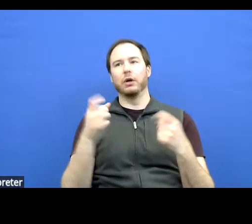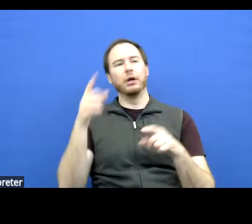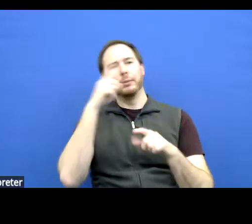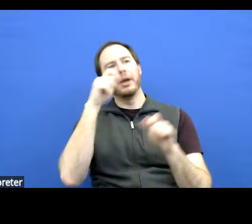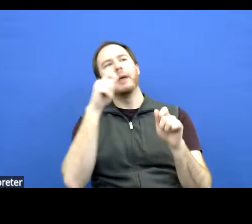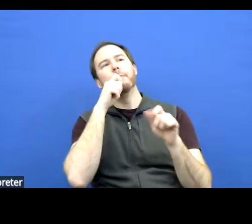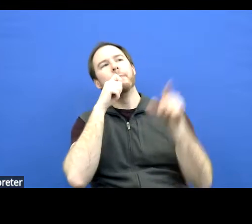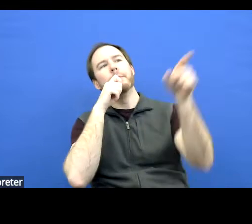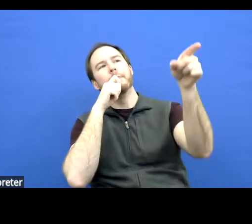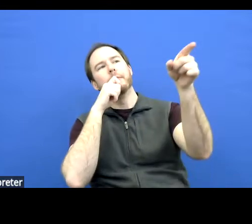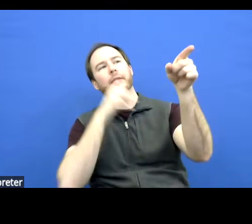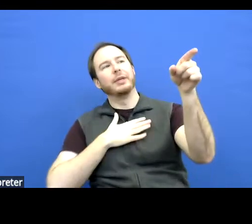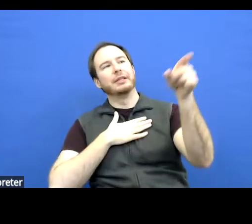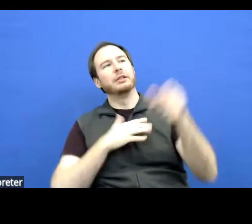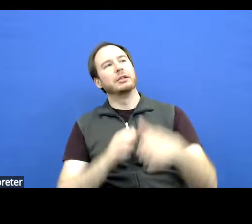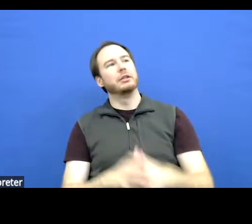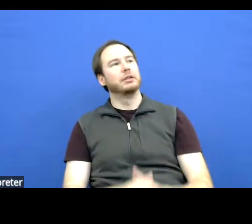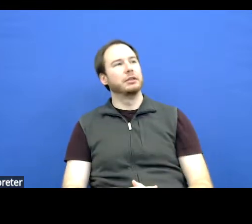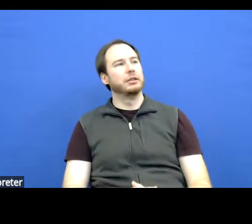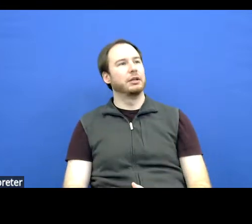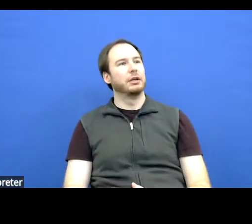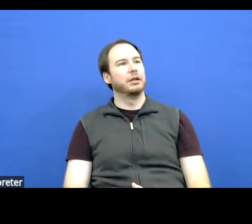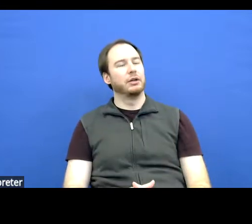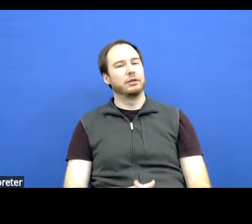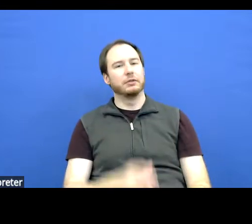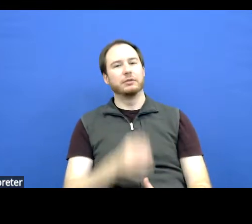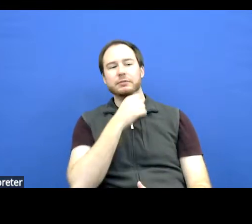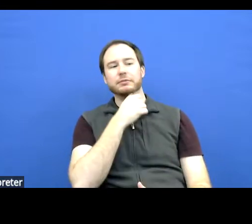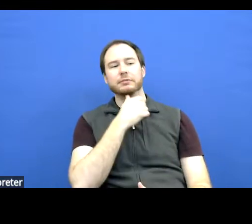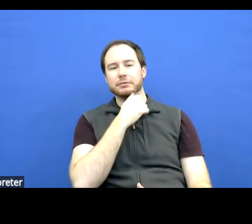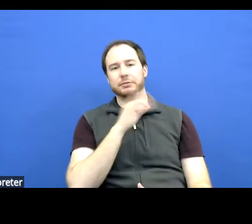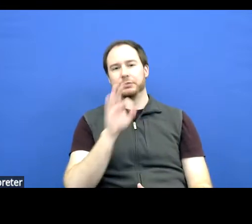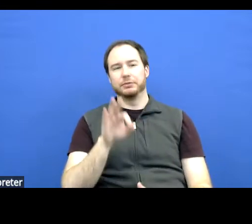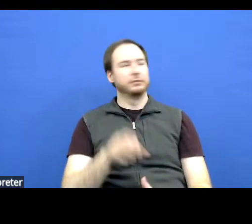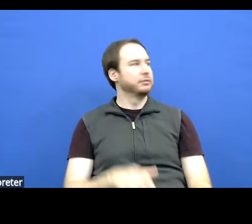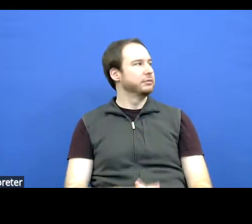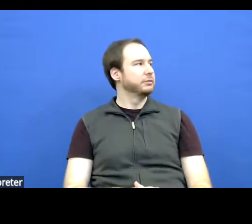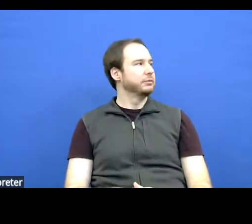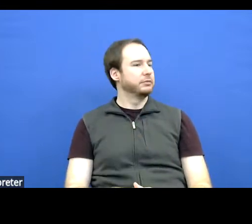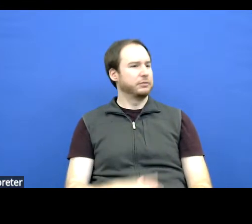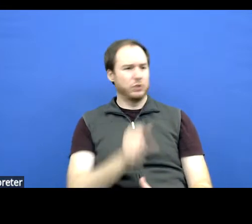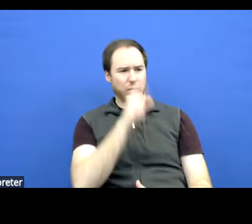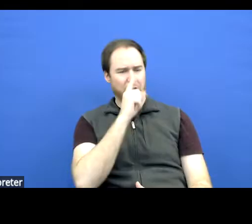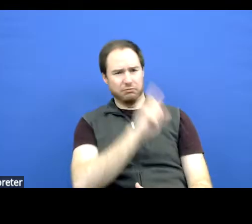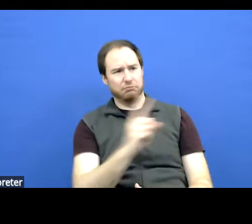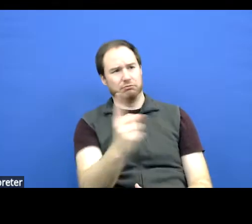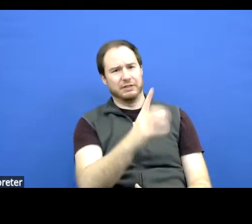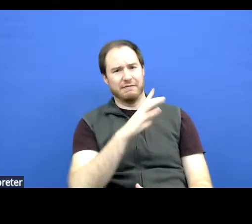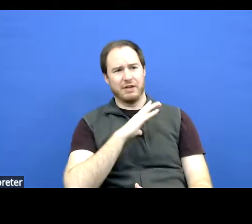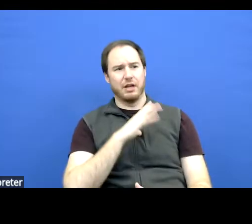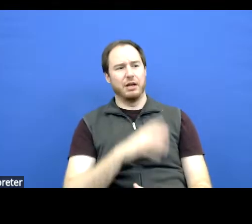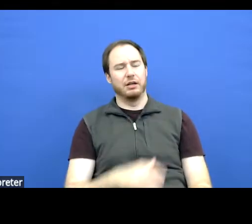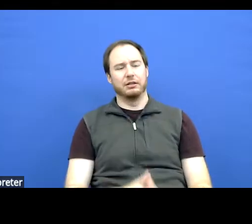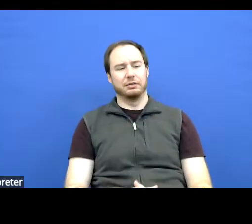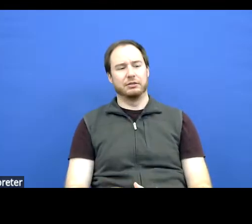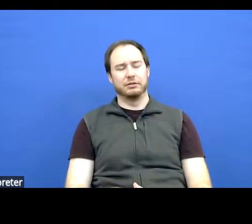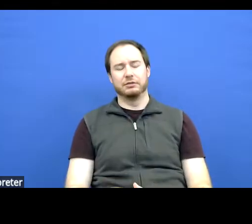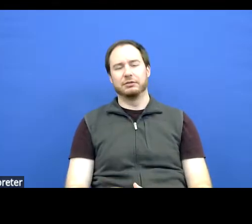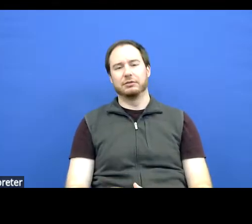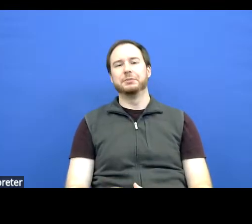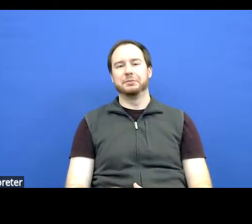Antoinette was, I can fix it if you need. There you go. Yeah, just, and step right up to it is that better? a little. All